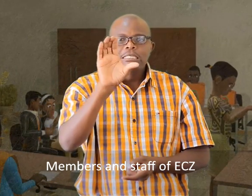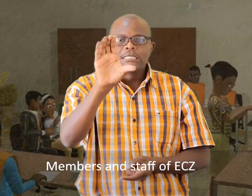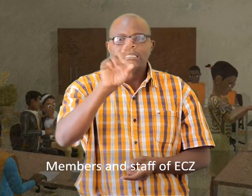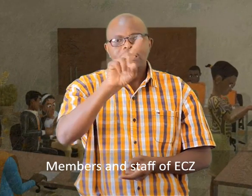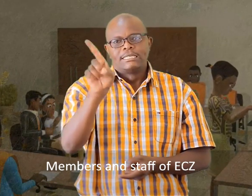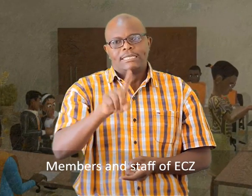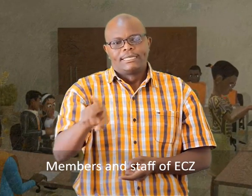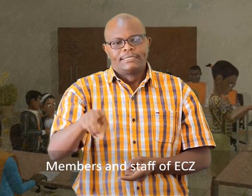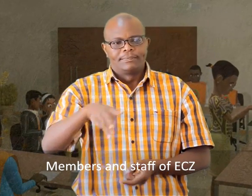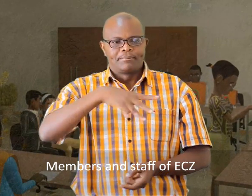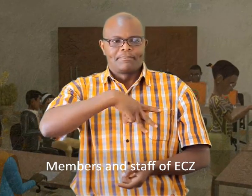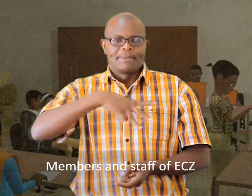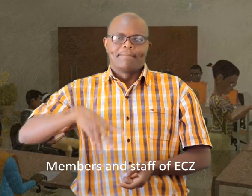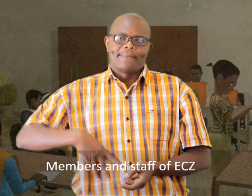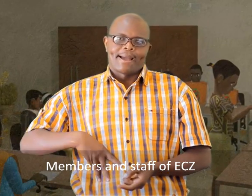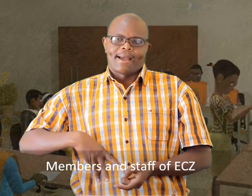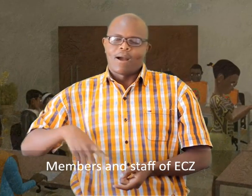Members and staff of ECZ.